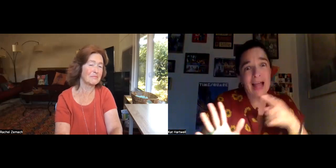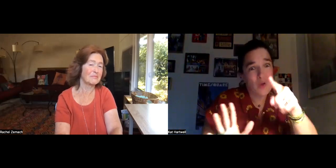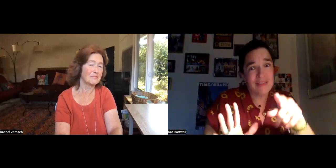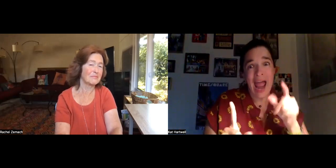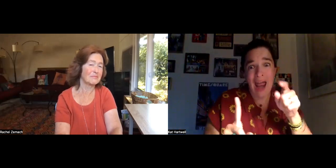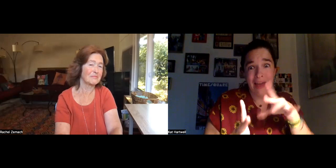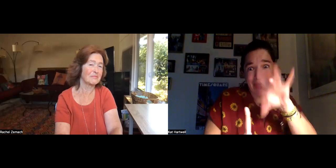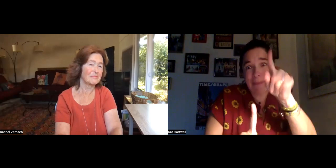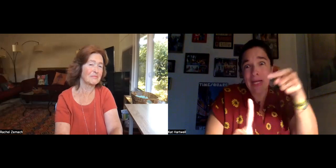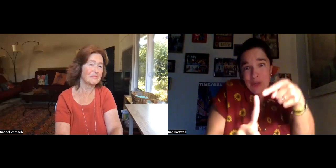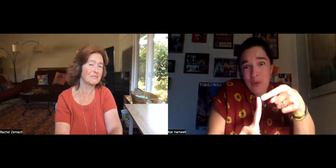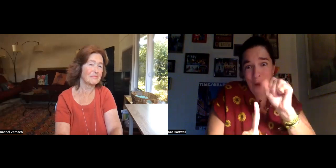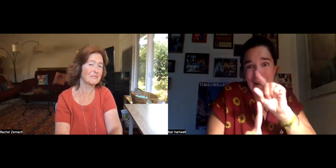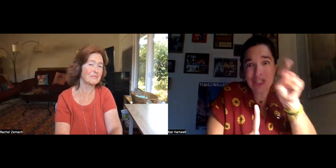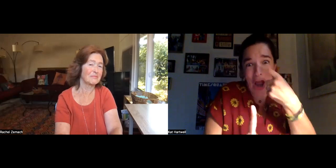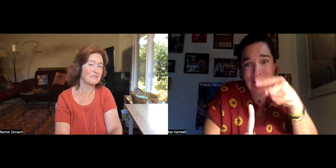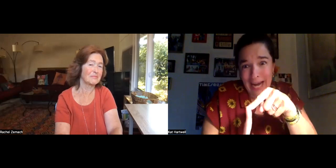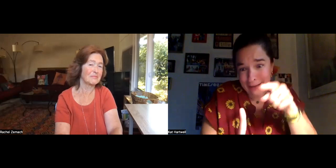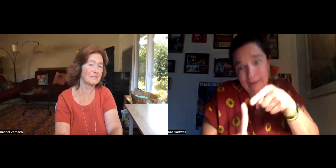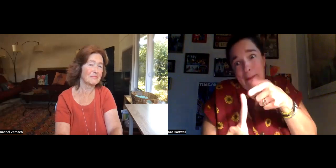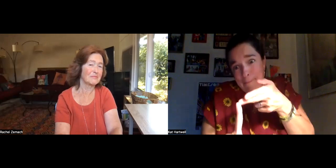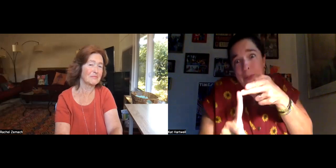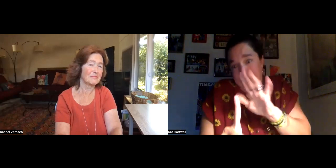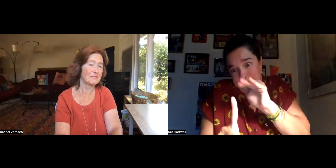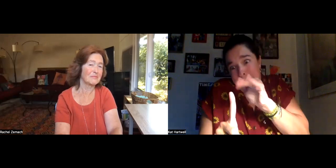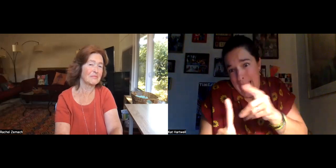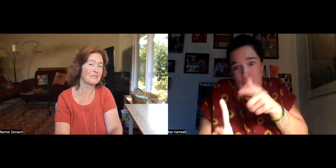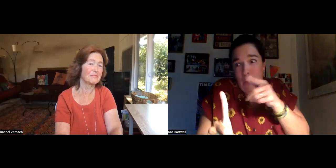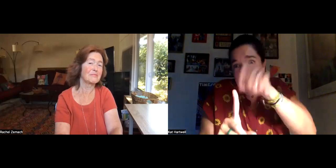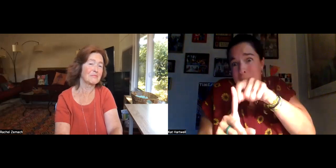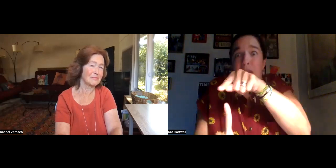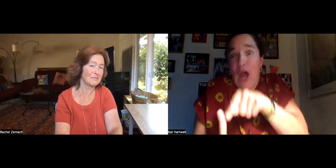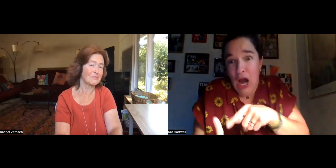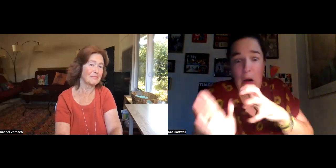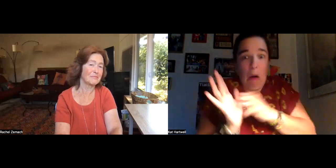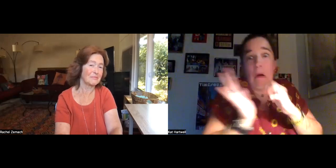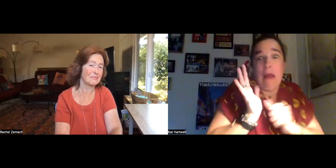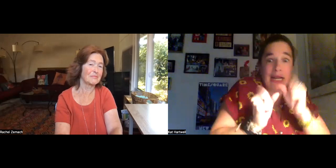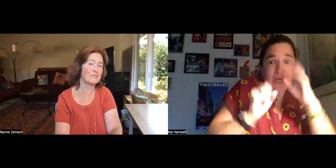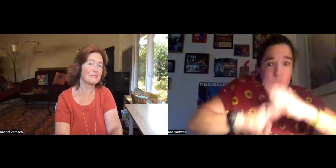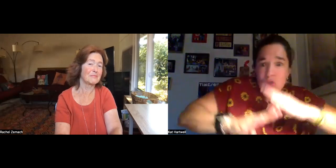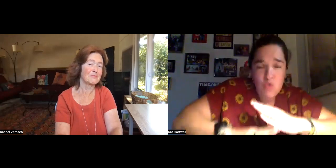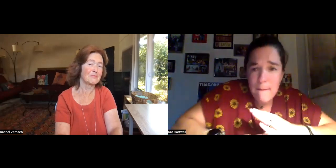Like you said, they picked you after target. Bang, we're gonna pick on her. Get you in